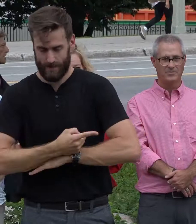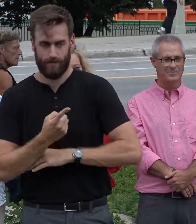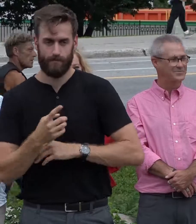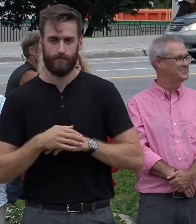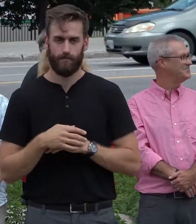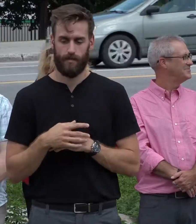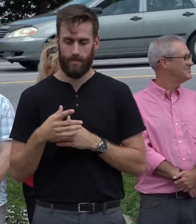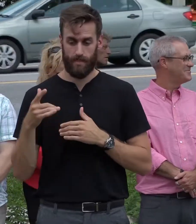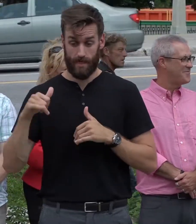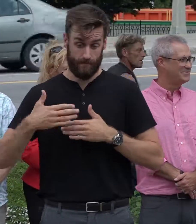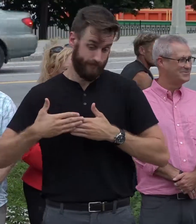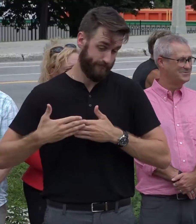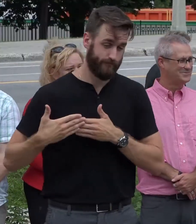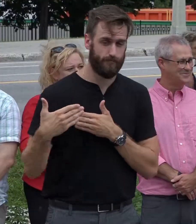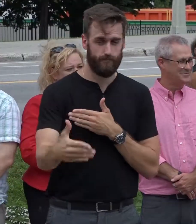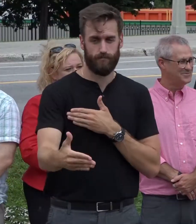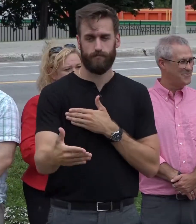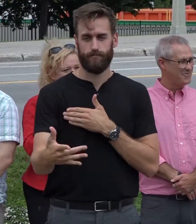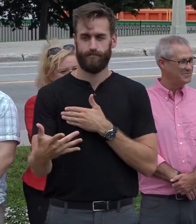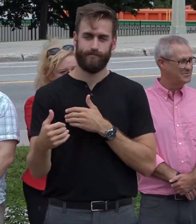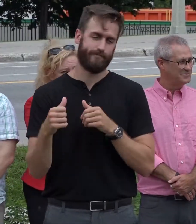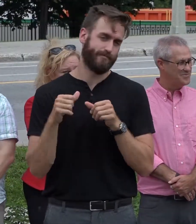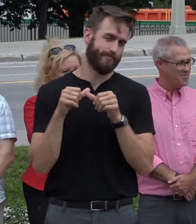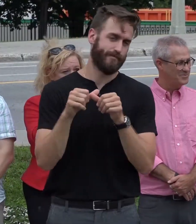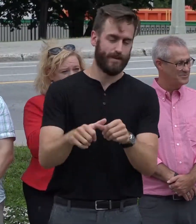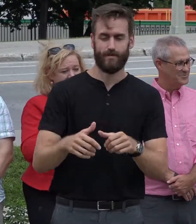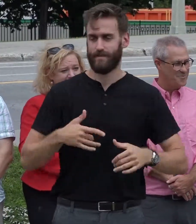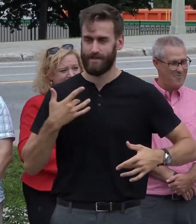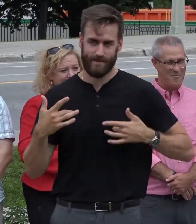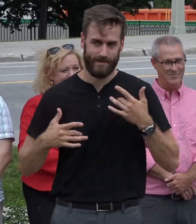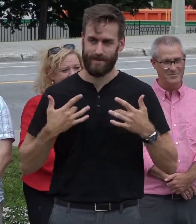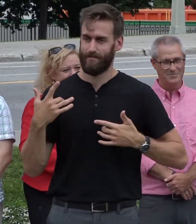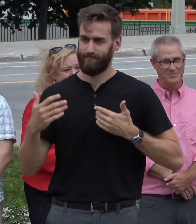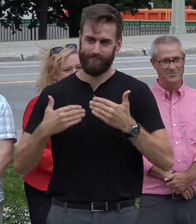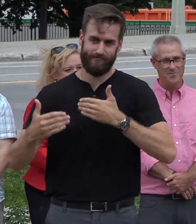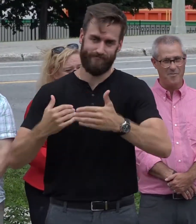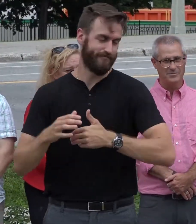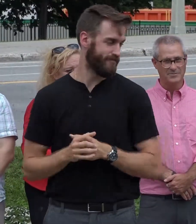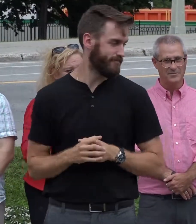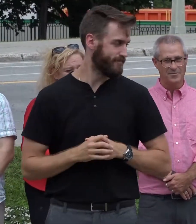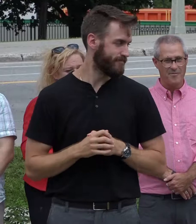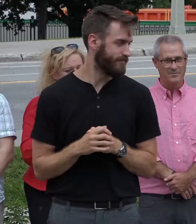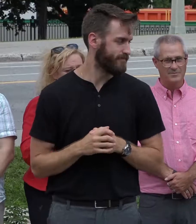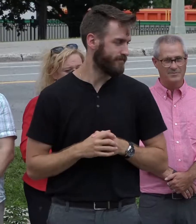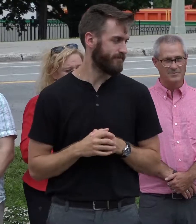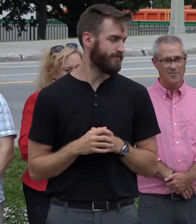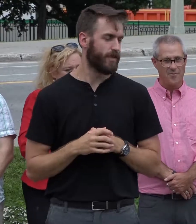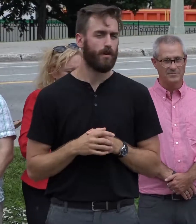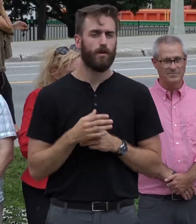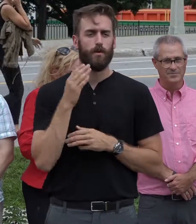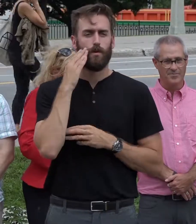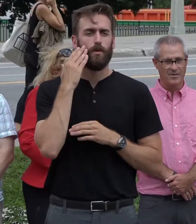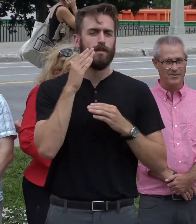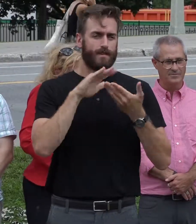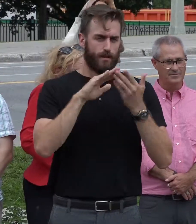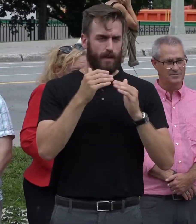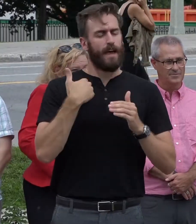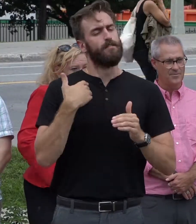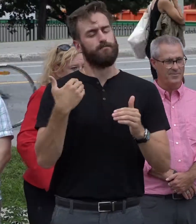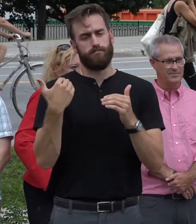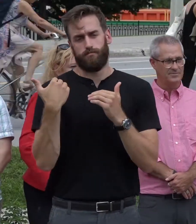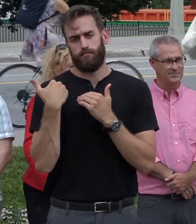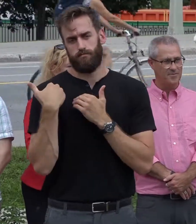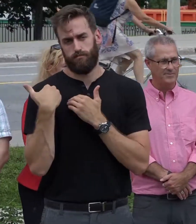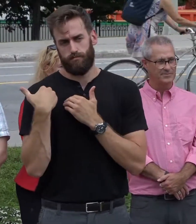only continues to become more exciting. But we also, as a community, have a responsibility to those who are